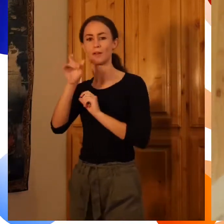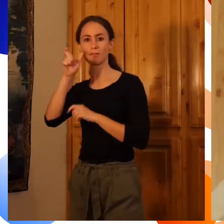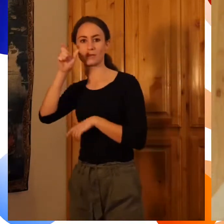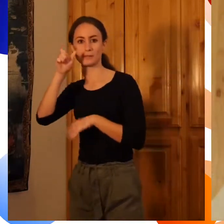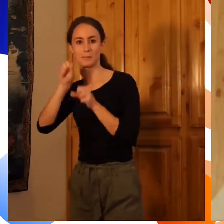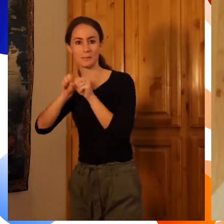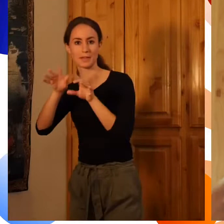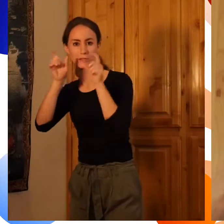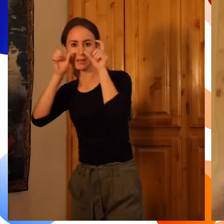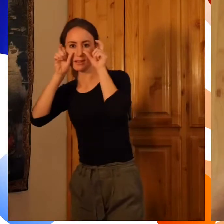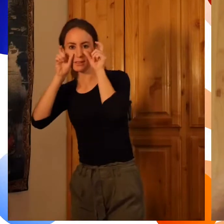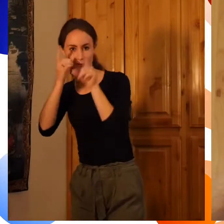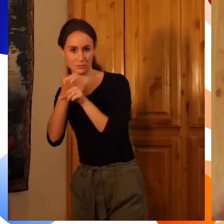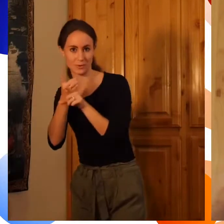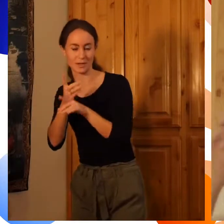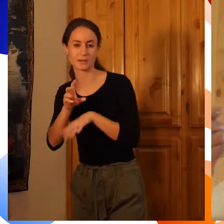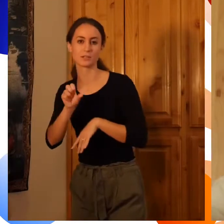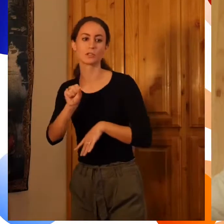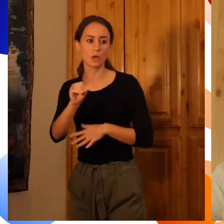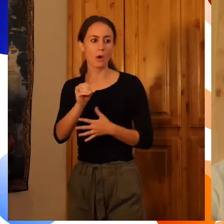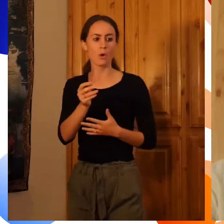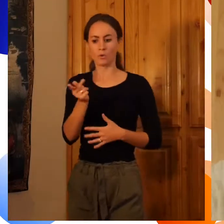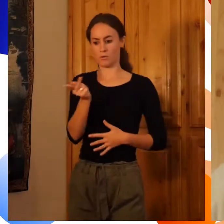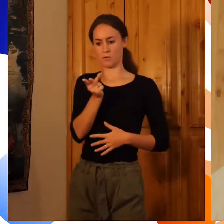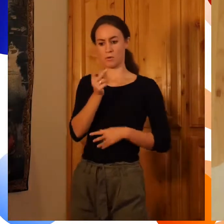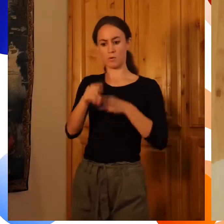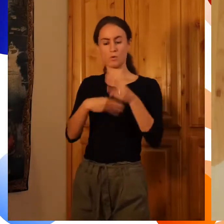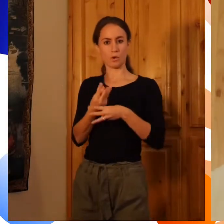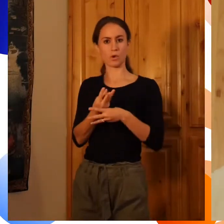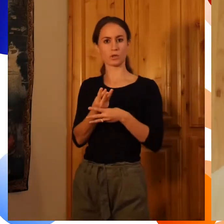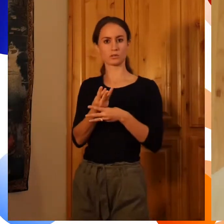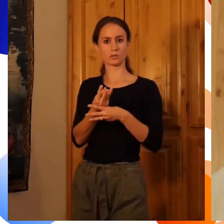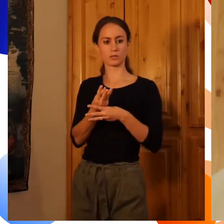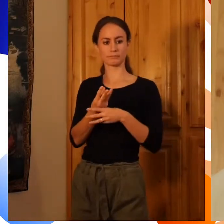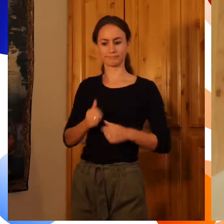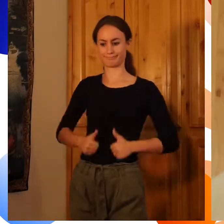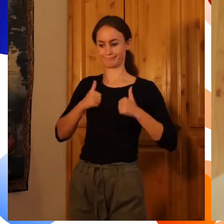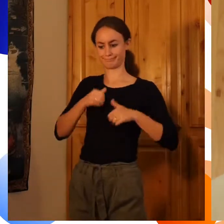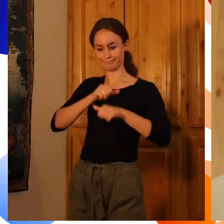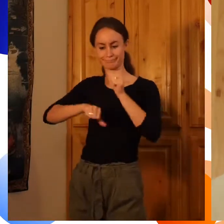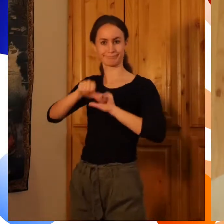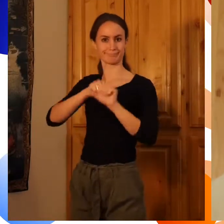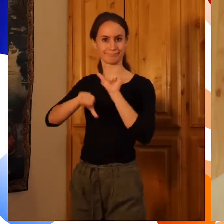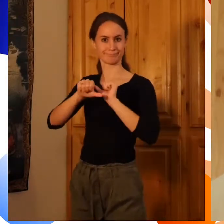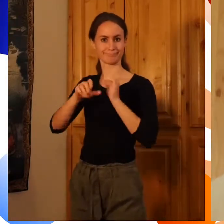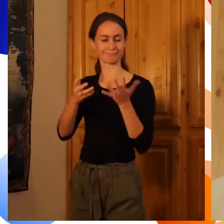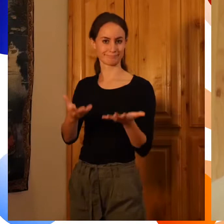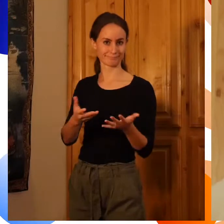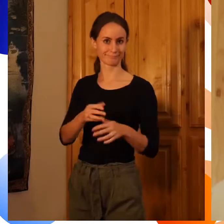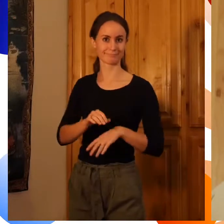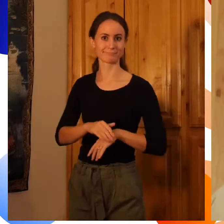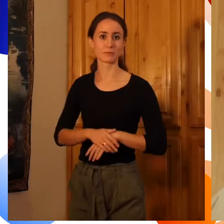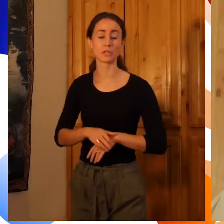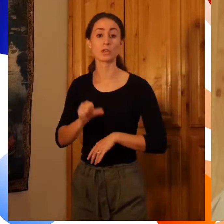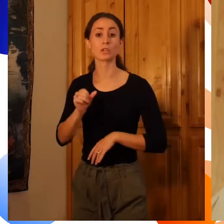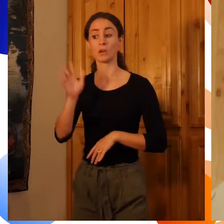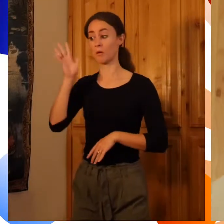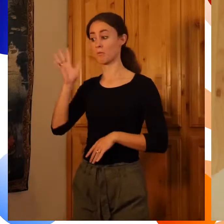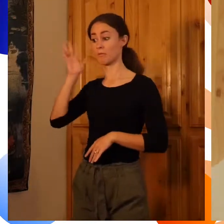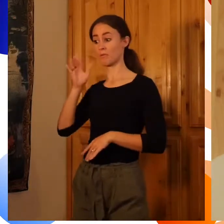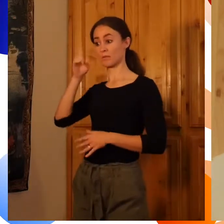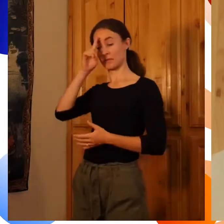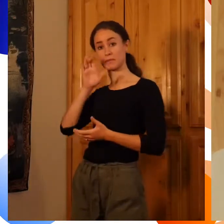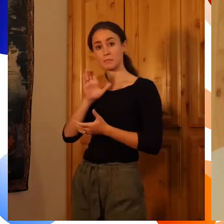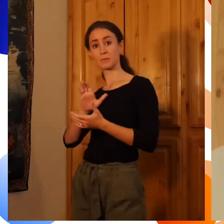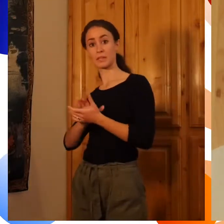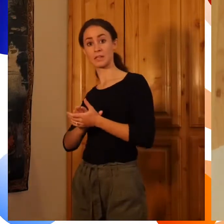the mortal world. And in Ireland, many of the megalithic burial mounds and things are believed to be fairy mounds, and